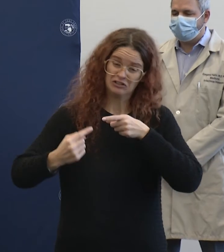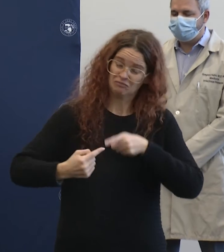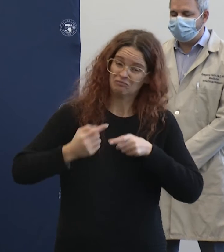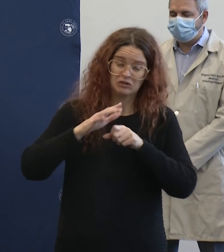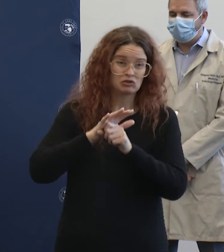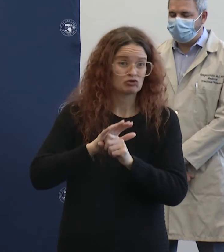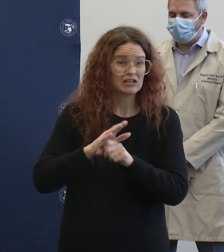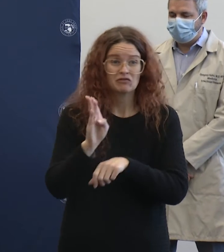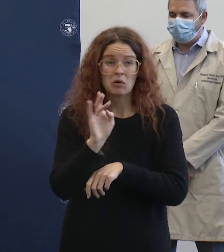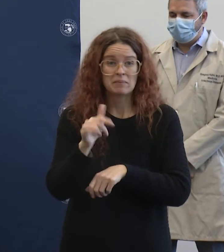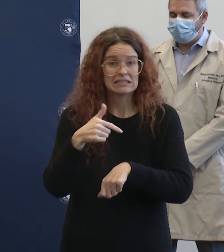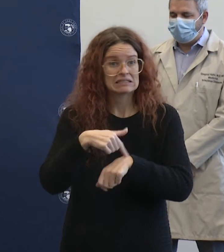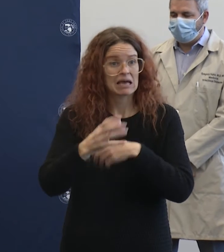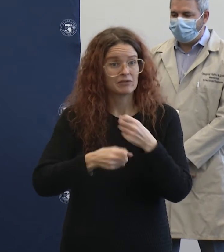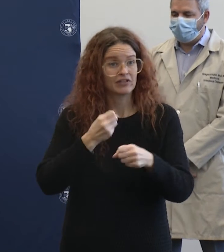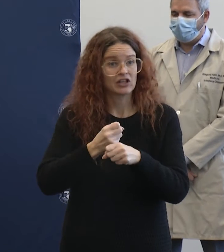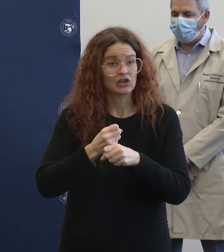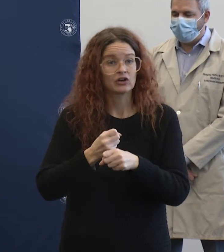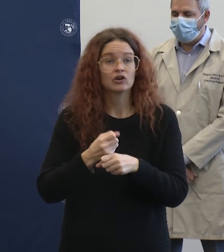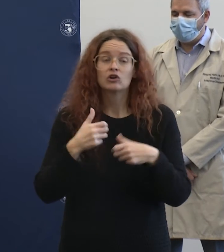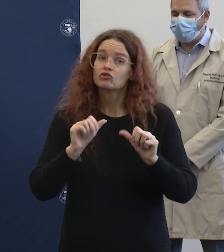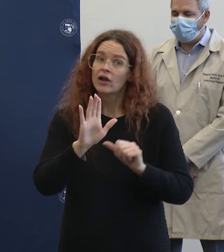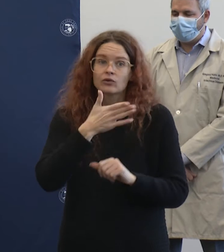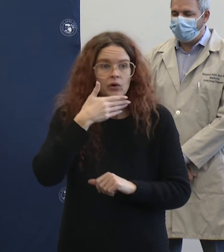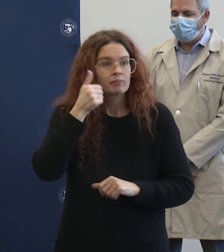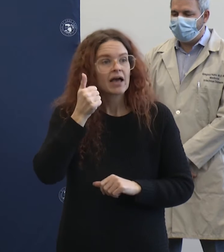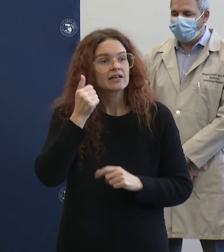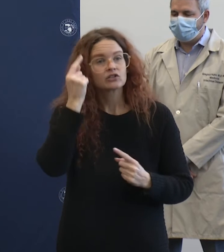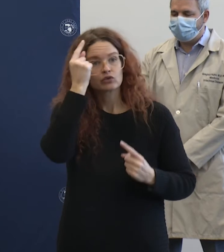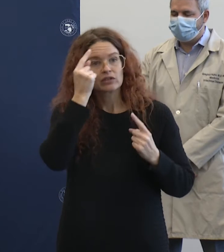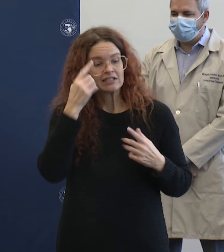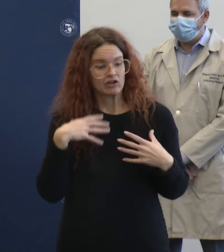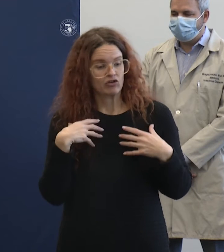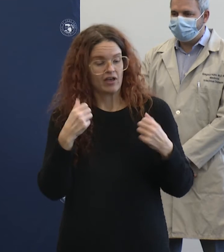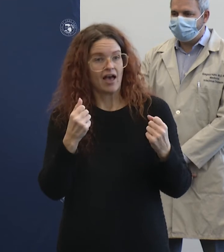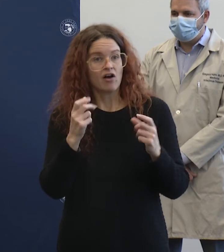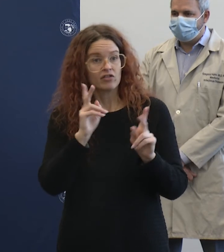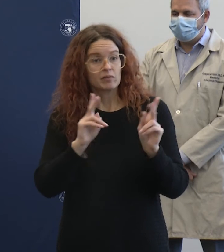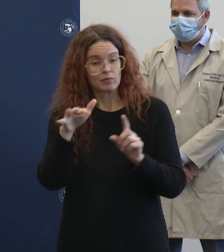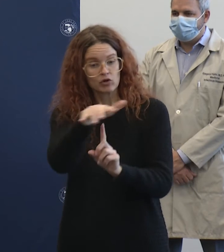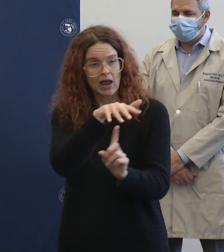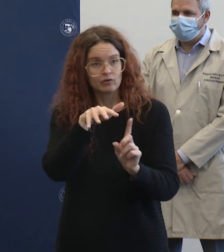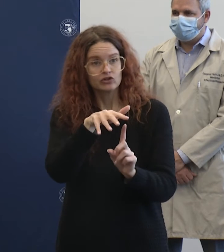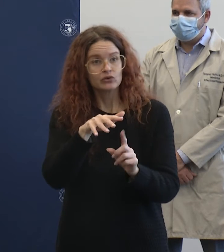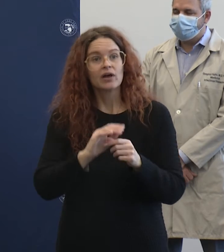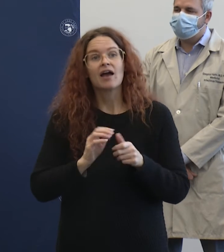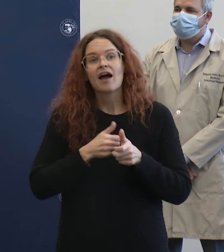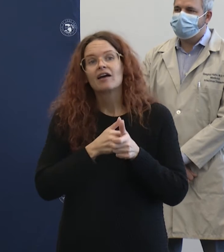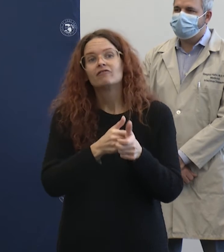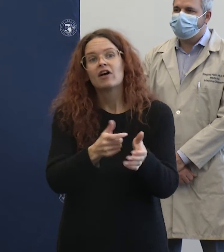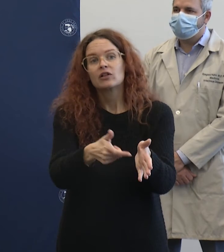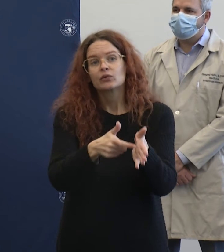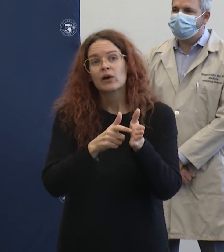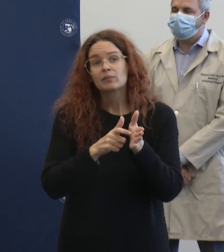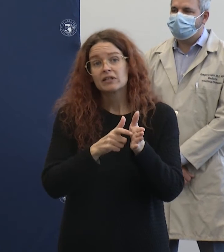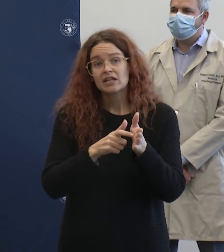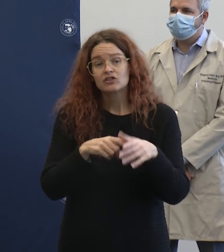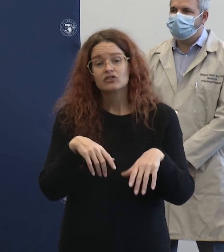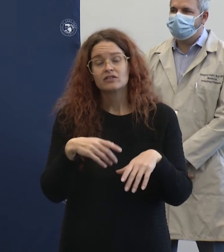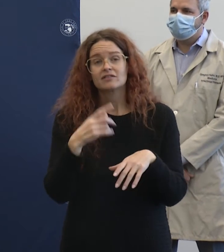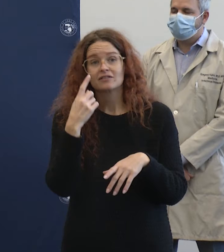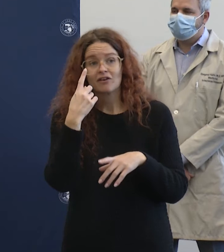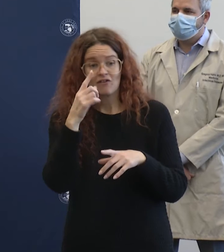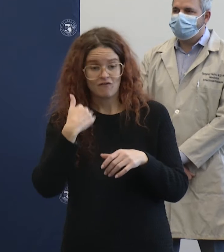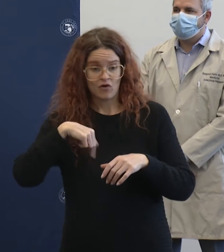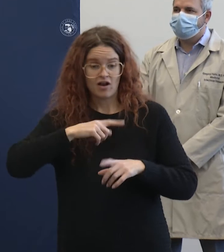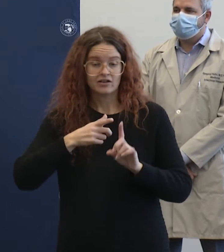already busy time of the year. Do your very best to consider the health of those around you and follow the recommendations set forth for